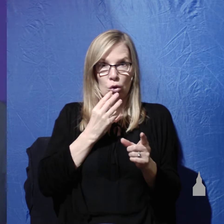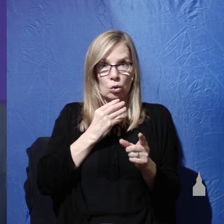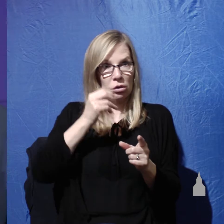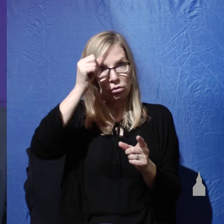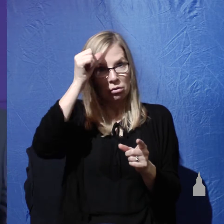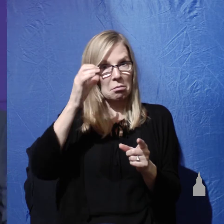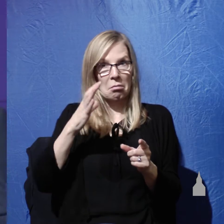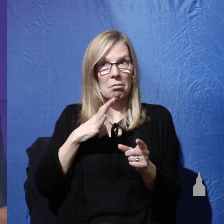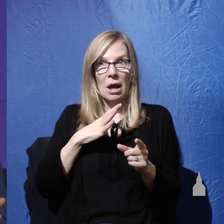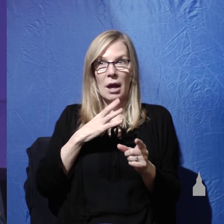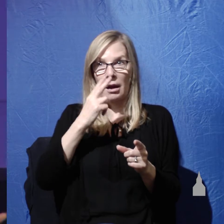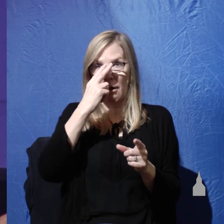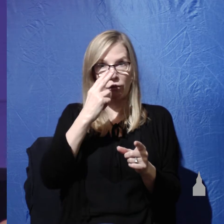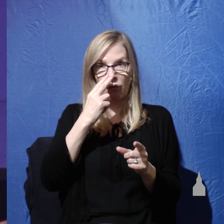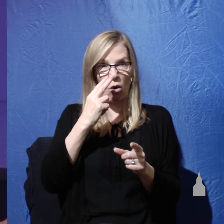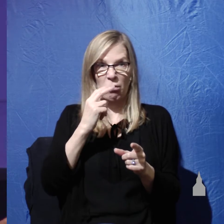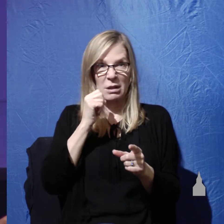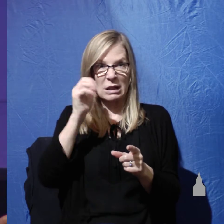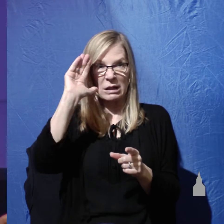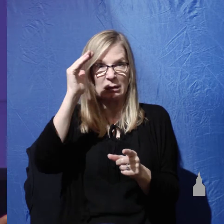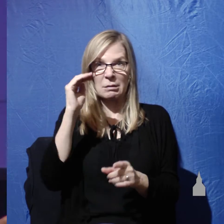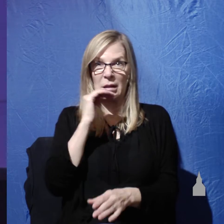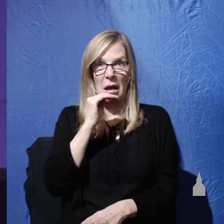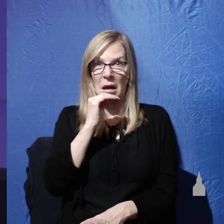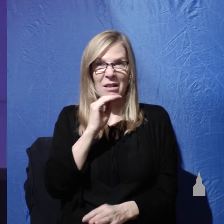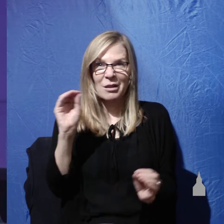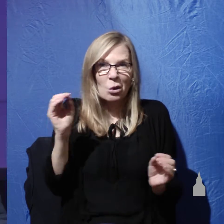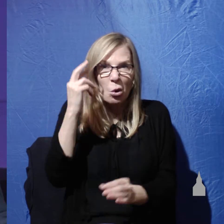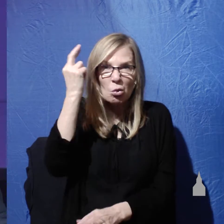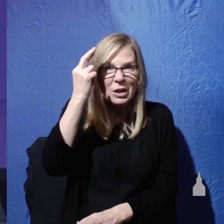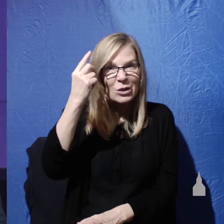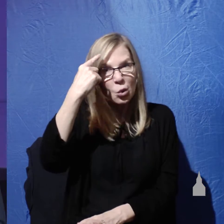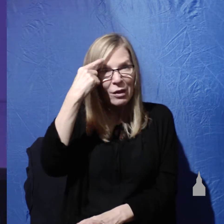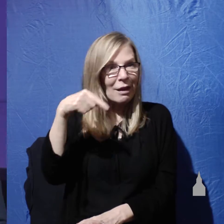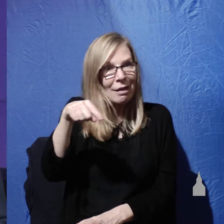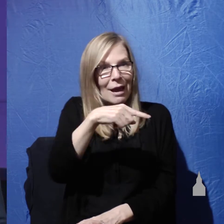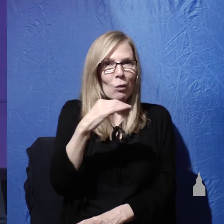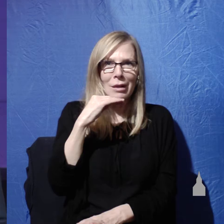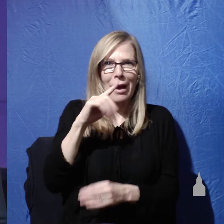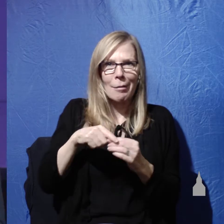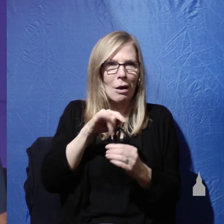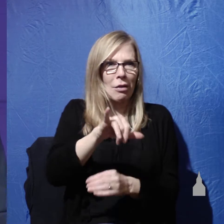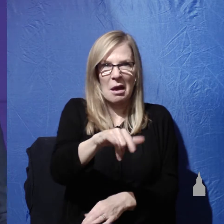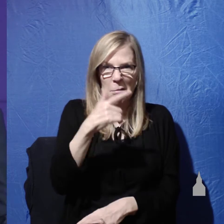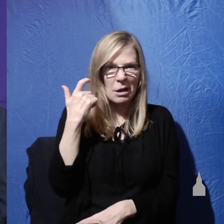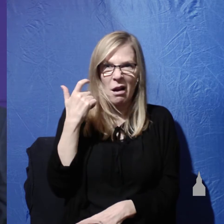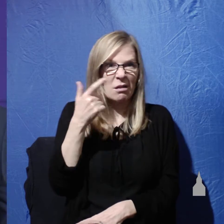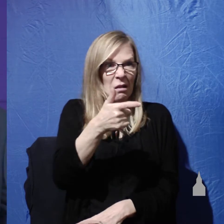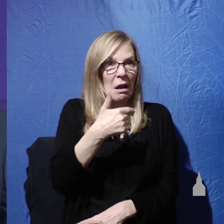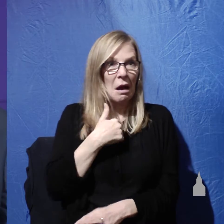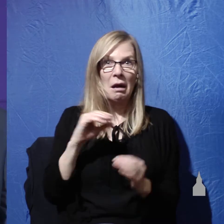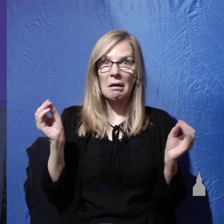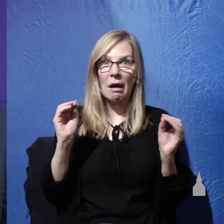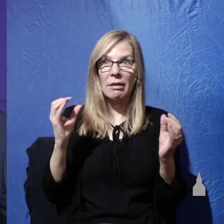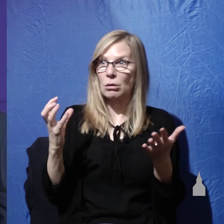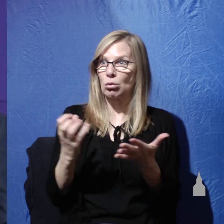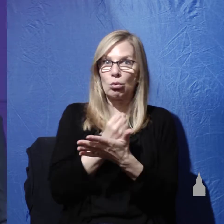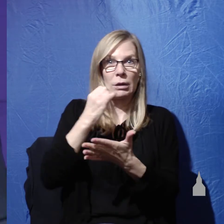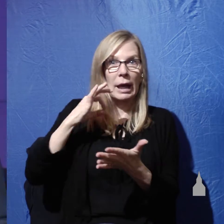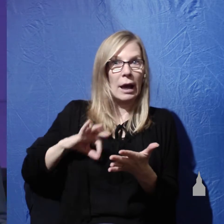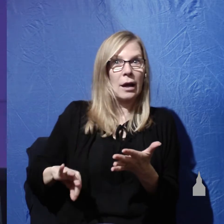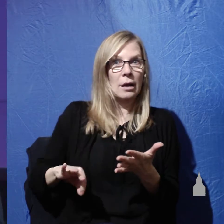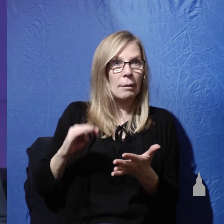men of Rome were lying. And there's really no reason to think that they would lie about this because they had absolutely nothing to